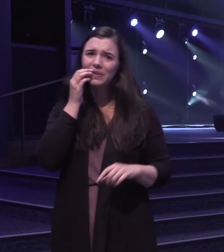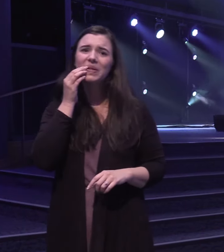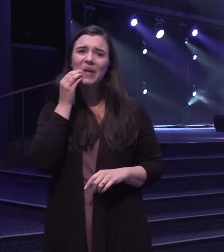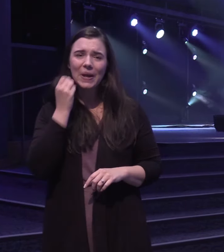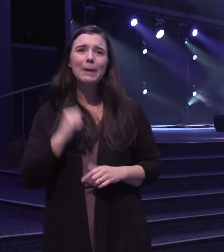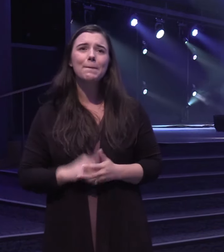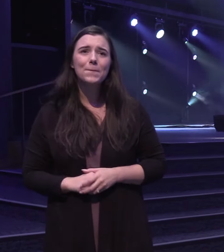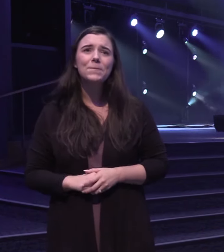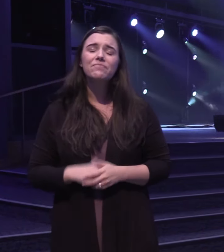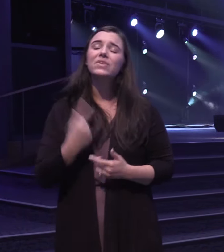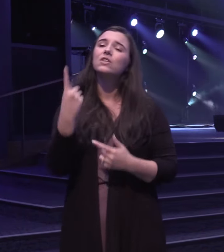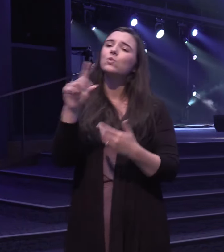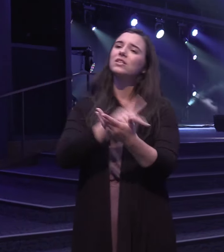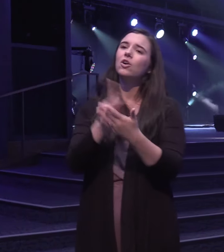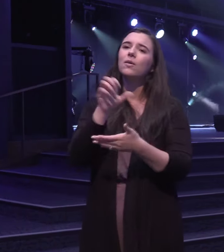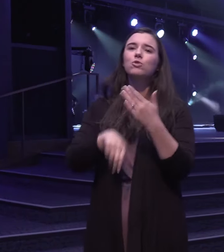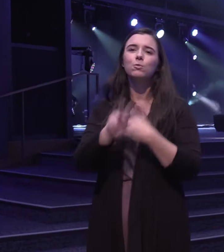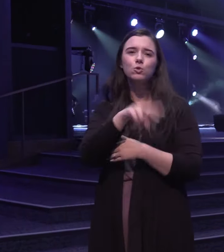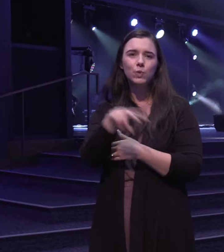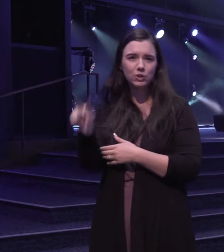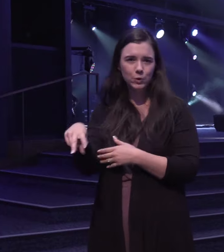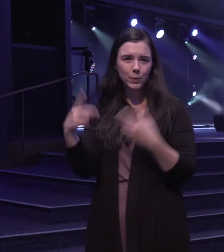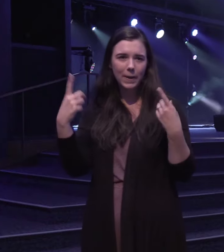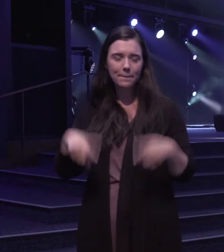There's a scripture in the Psalms in chapter 22.